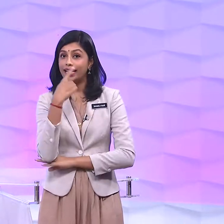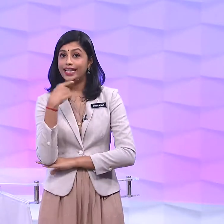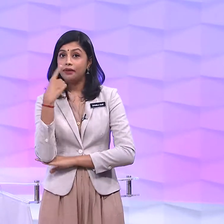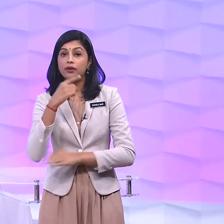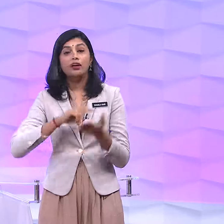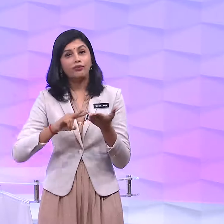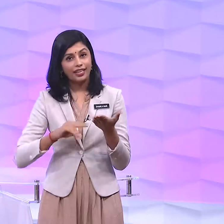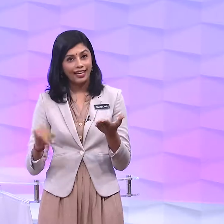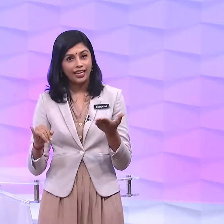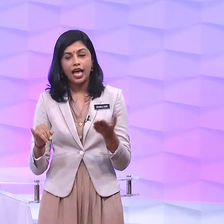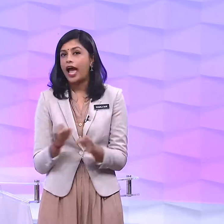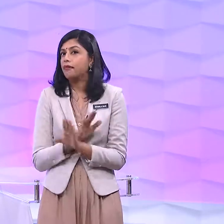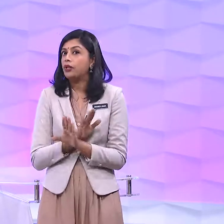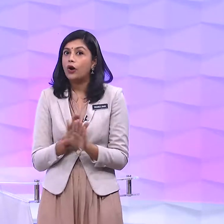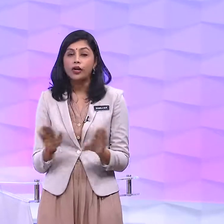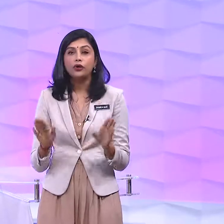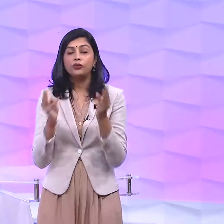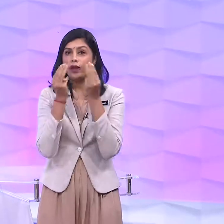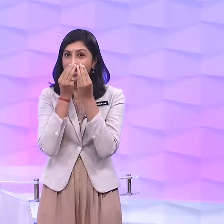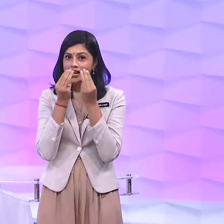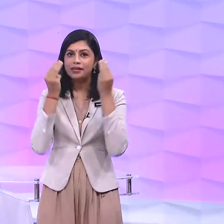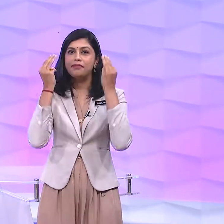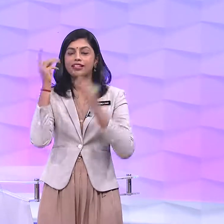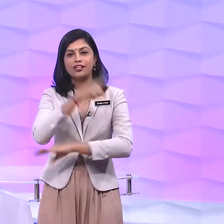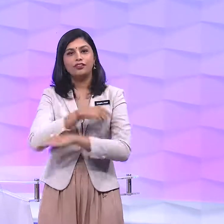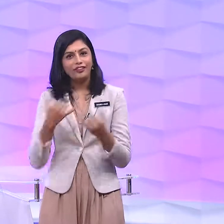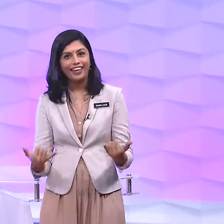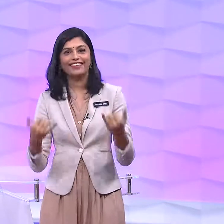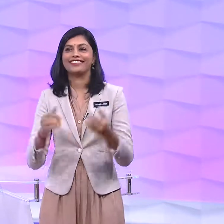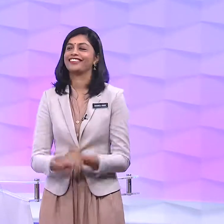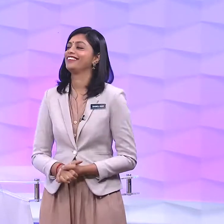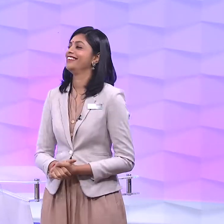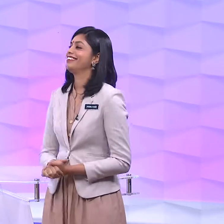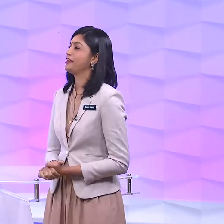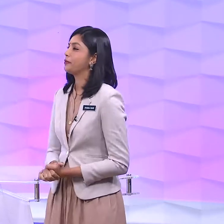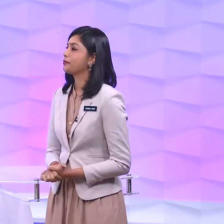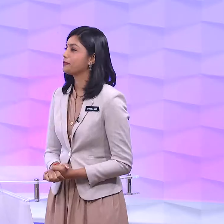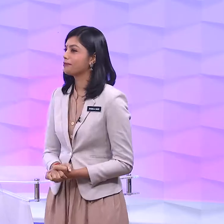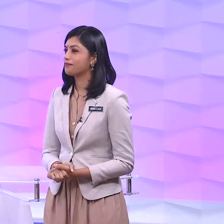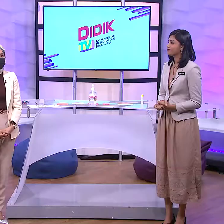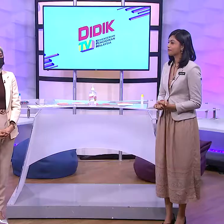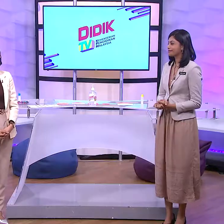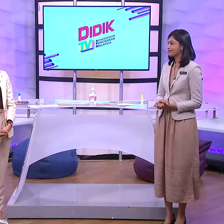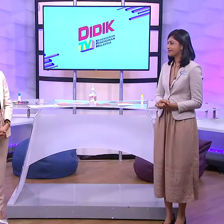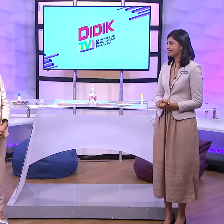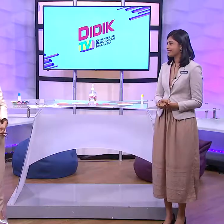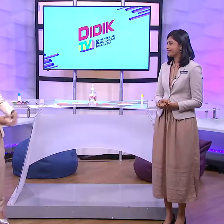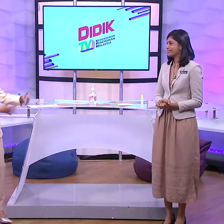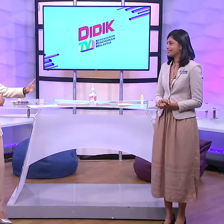lip reading, I'm not going to wear a mask today. Yeah, that's the reason why, but it's okay. We're still maintaining